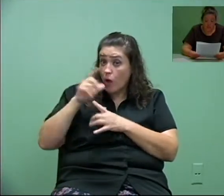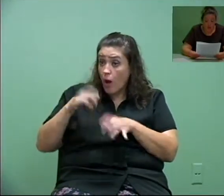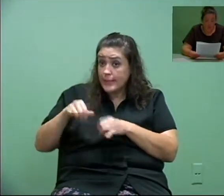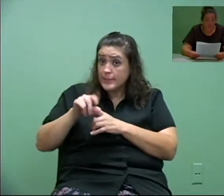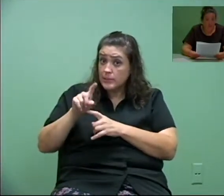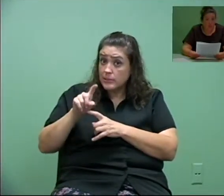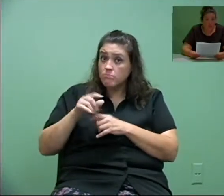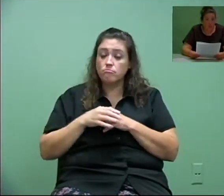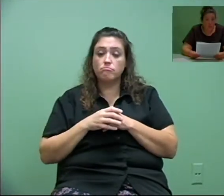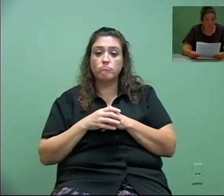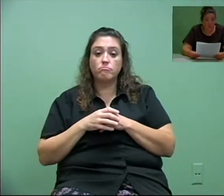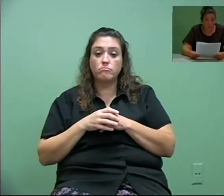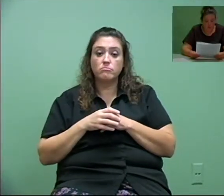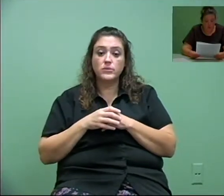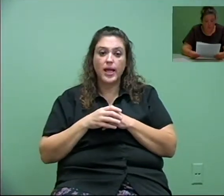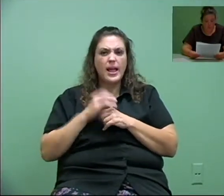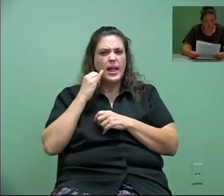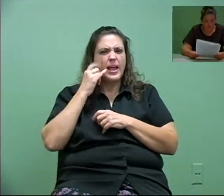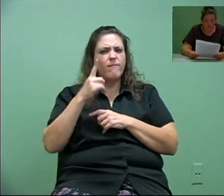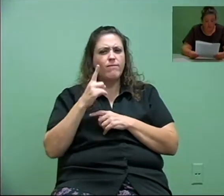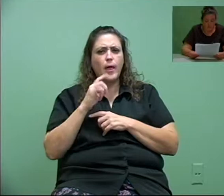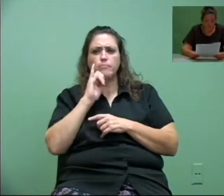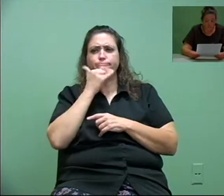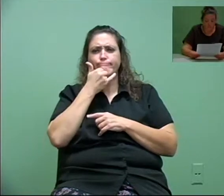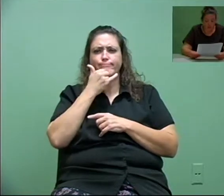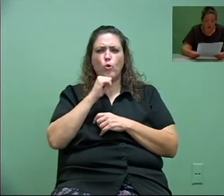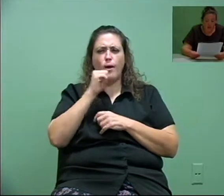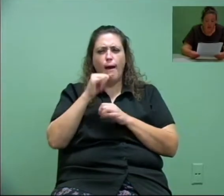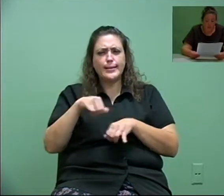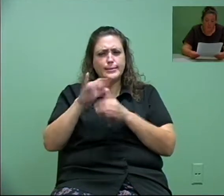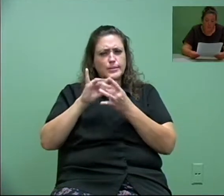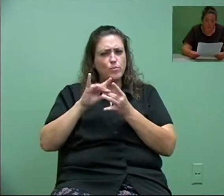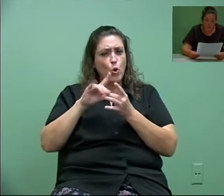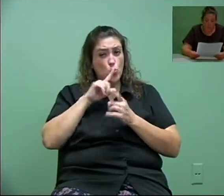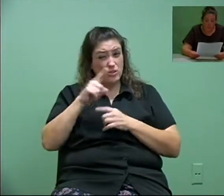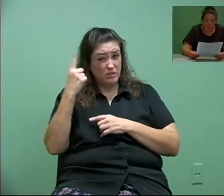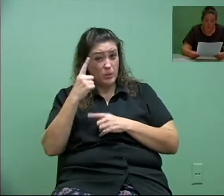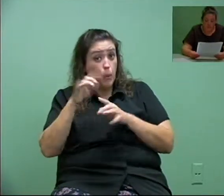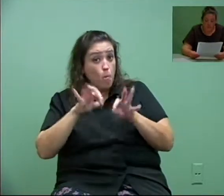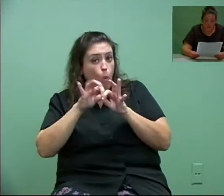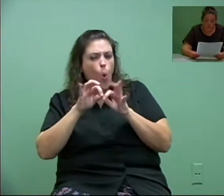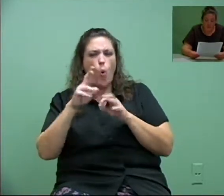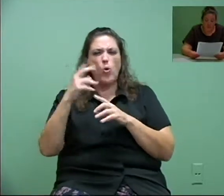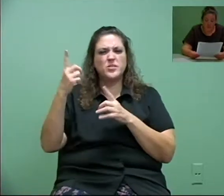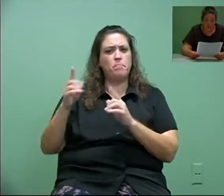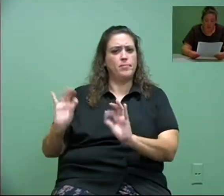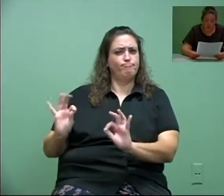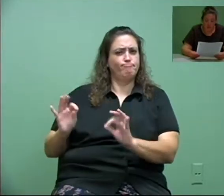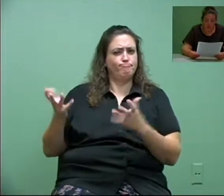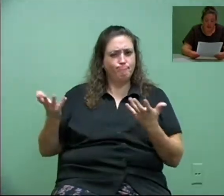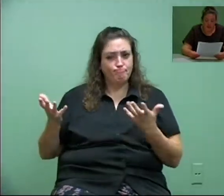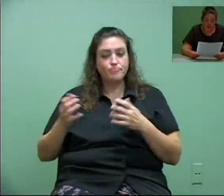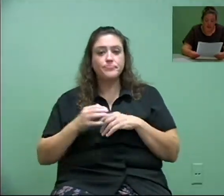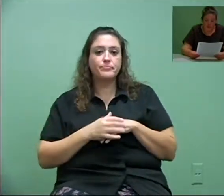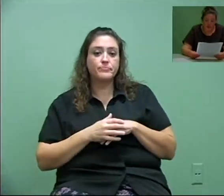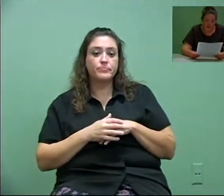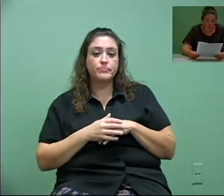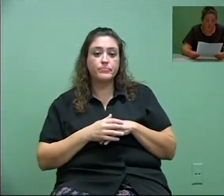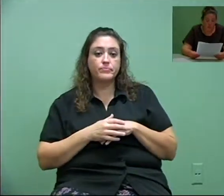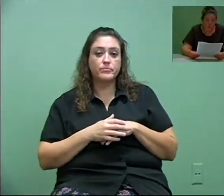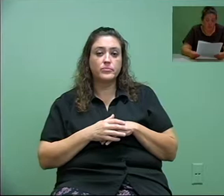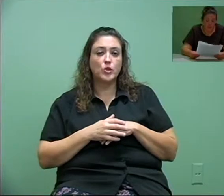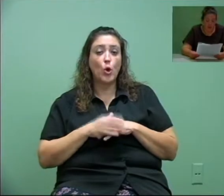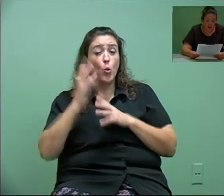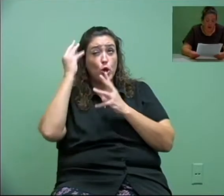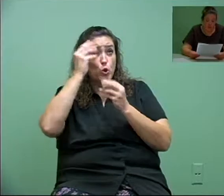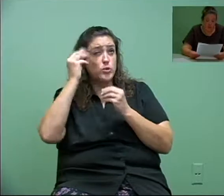inconsistent, was it about something important or unimportant? How believable was the witness's testimony in light of other